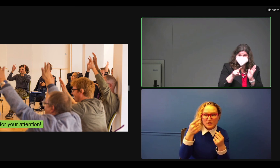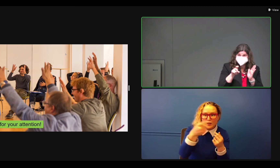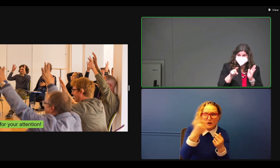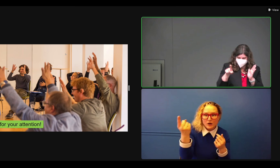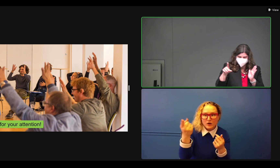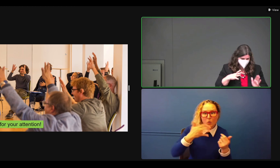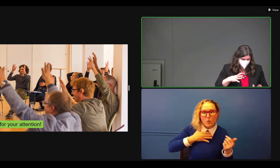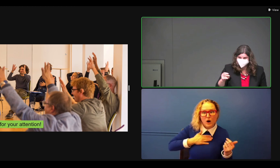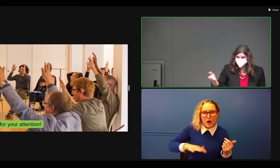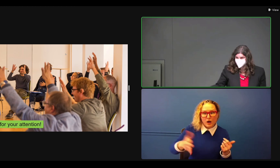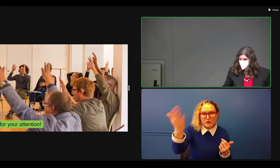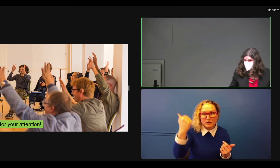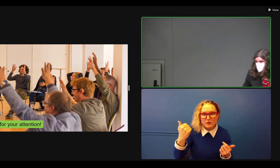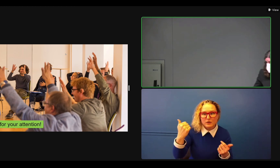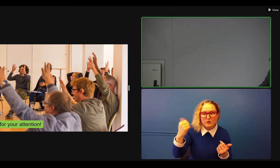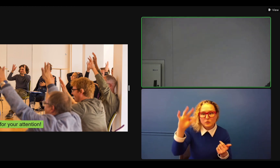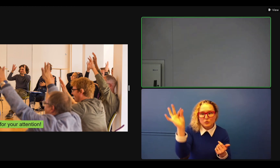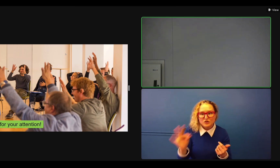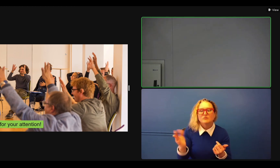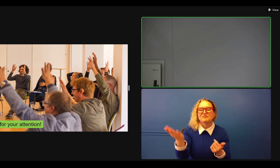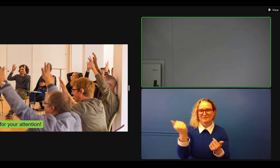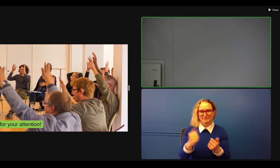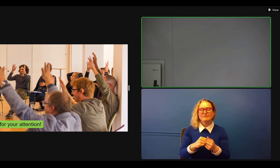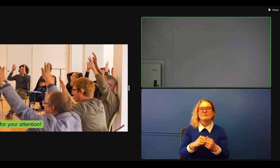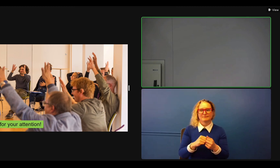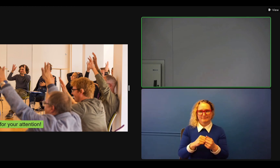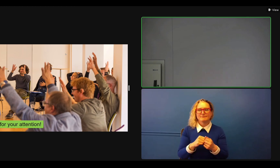Anybody have any questions? Okay.